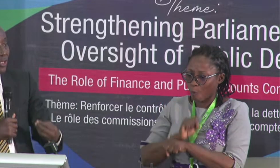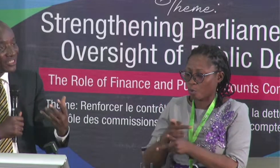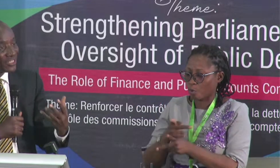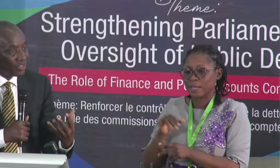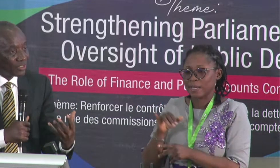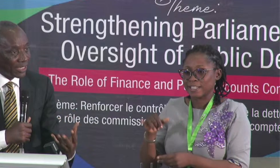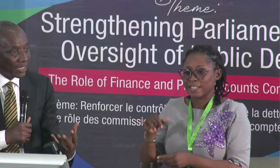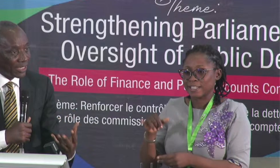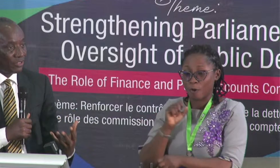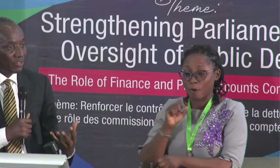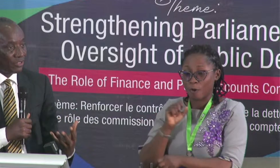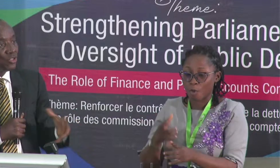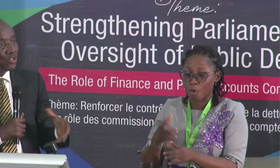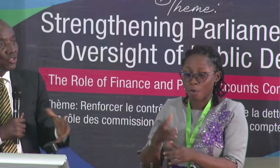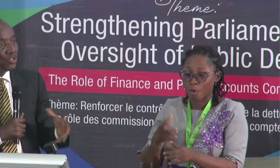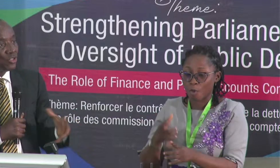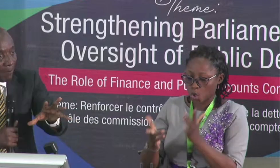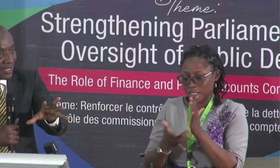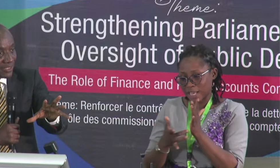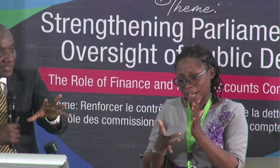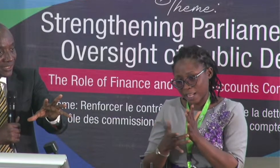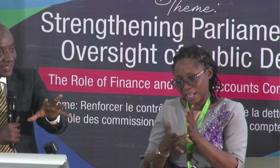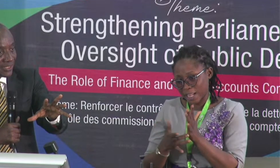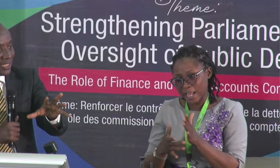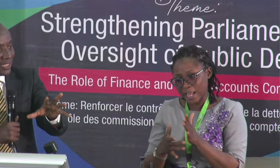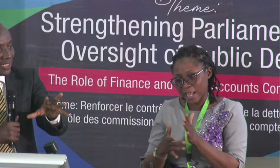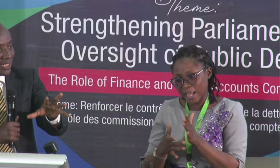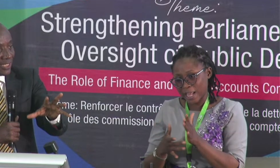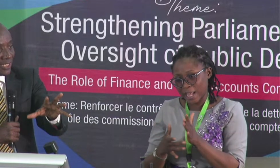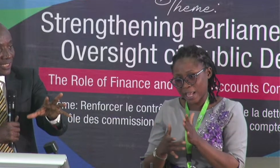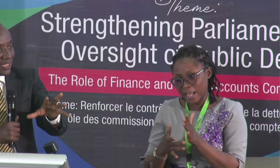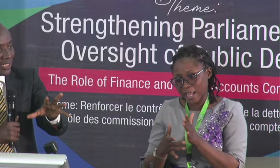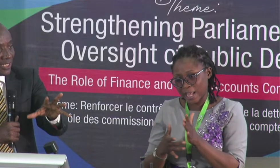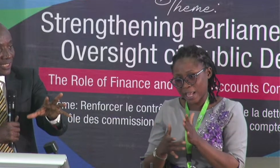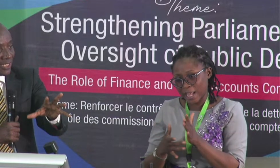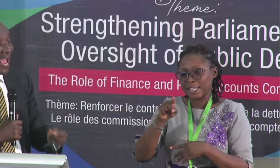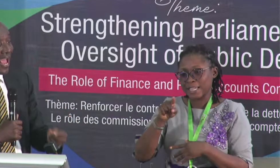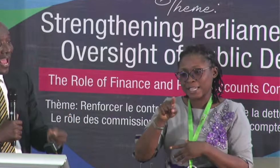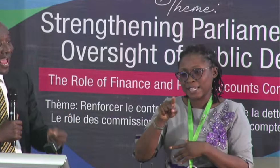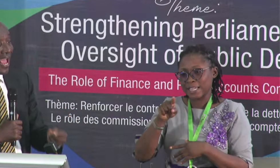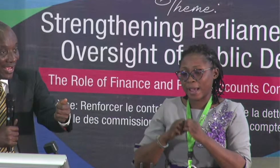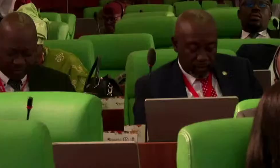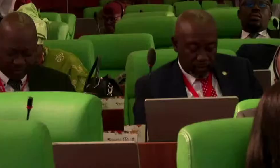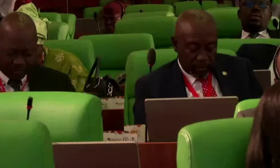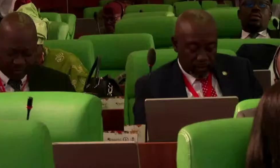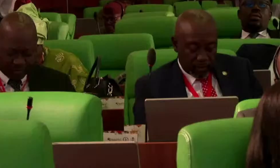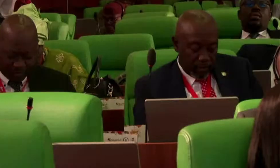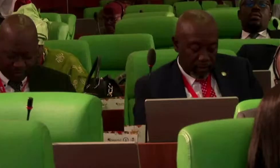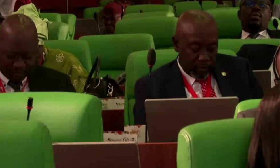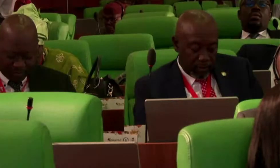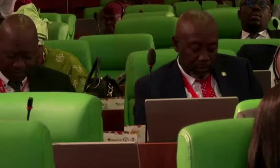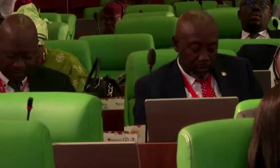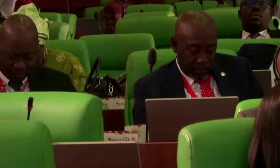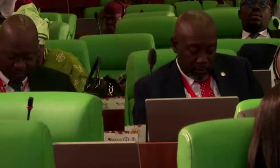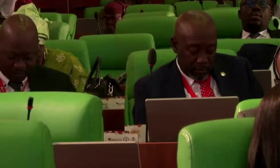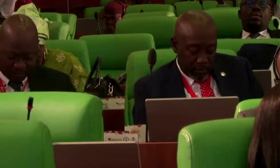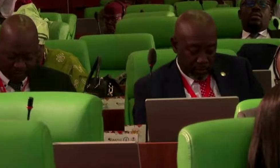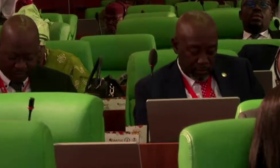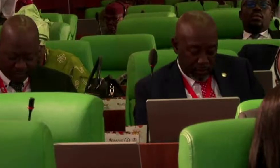low technology, labor-based, therefore expanded earning and enterprise,